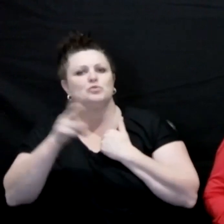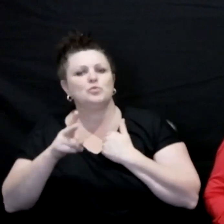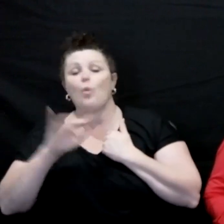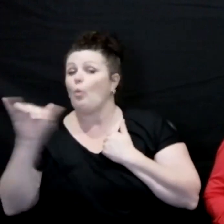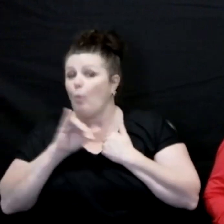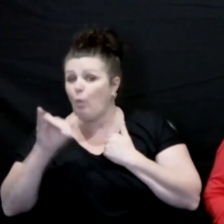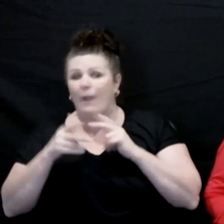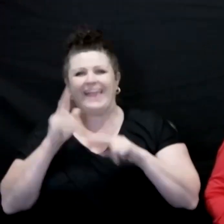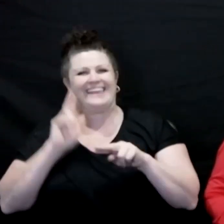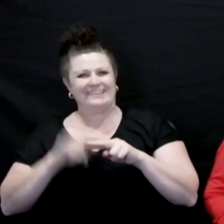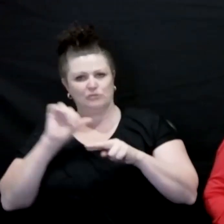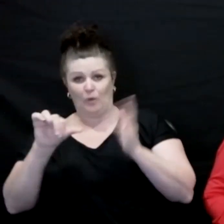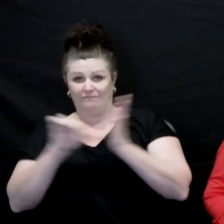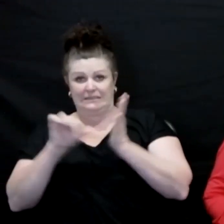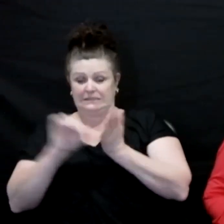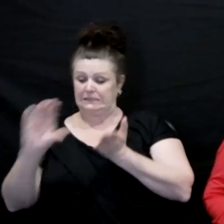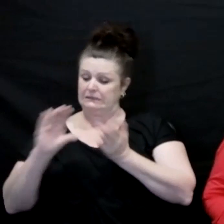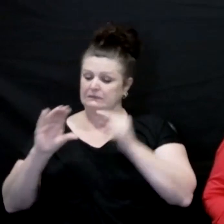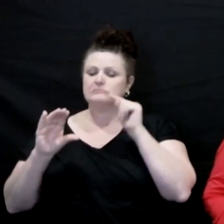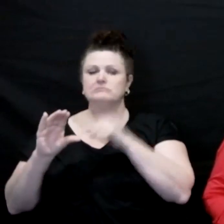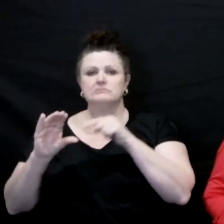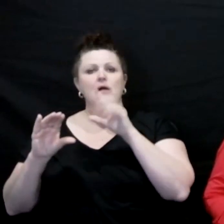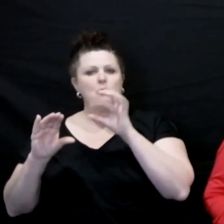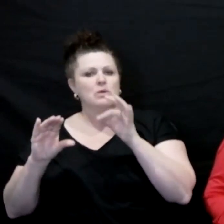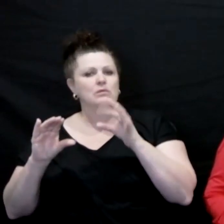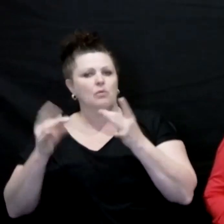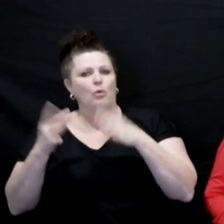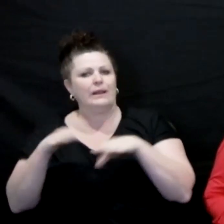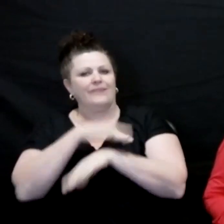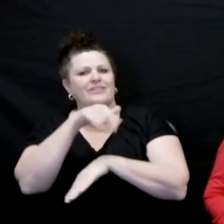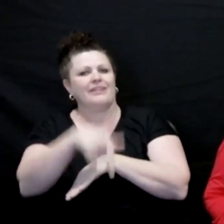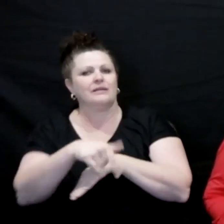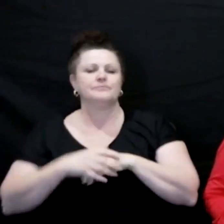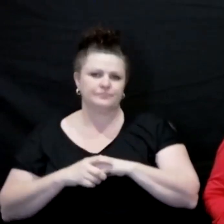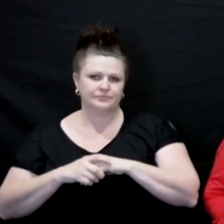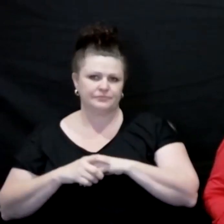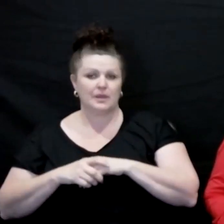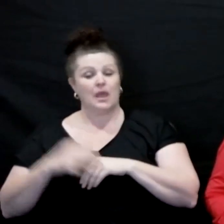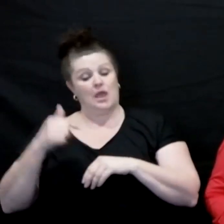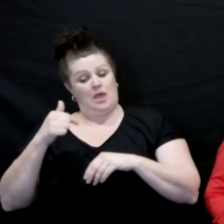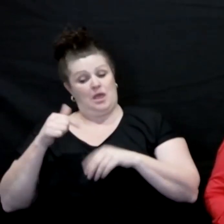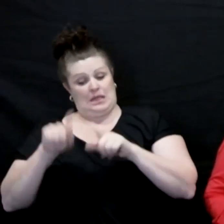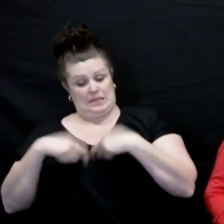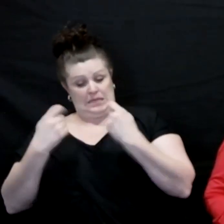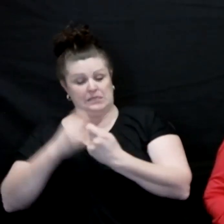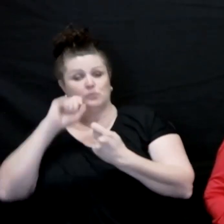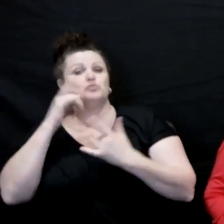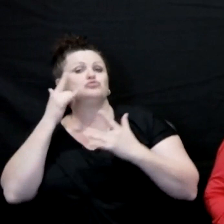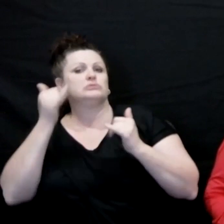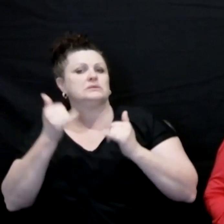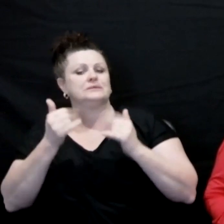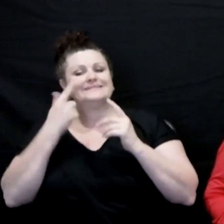if there's funding in your plan that might already work for it. We'll also check to see if